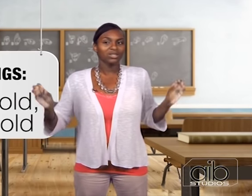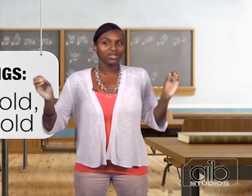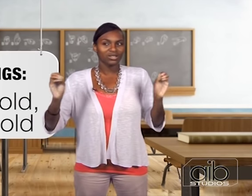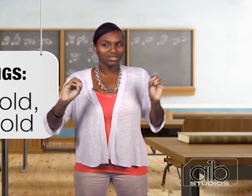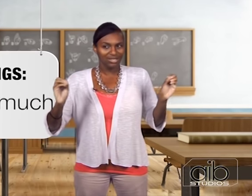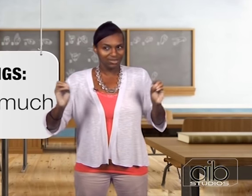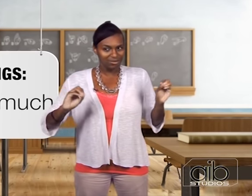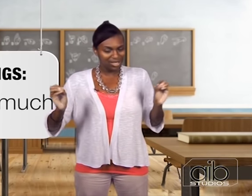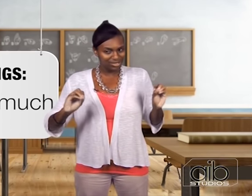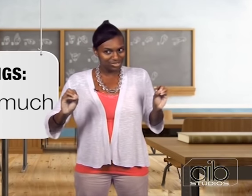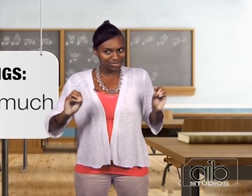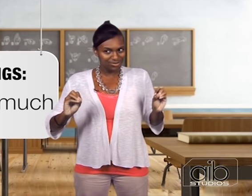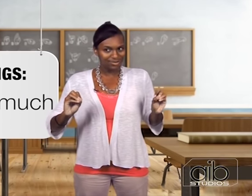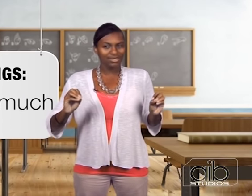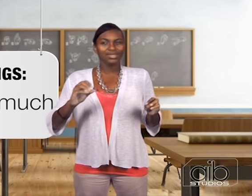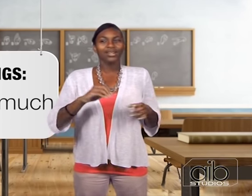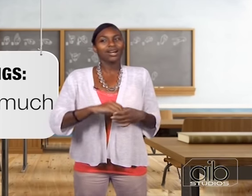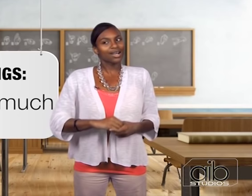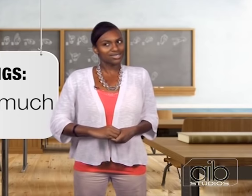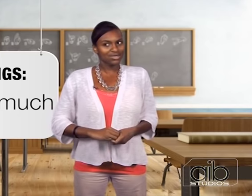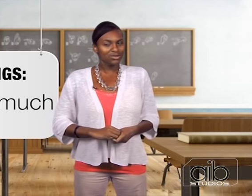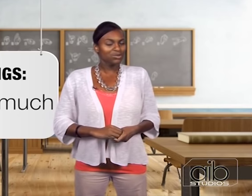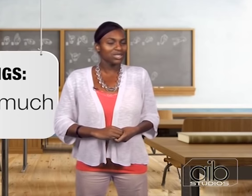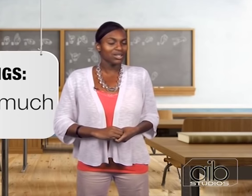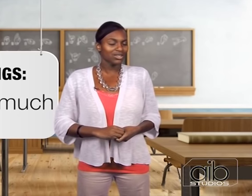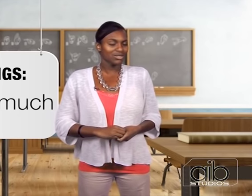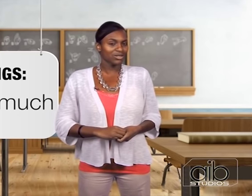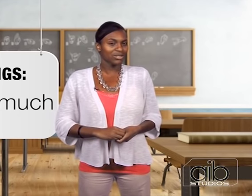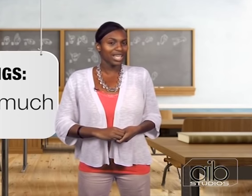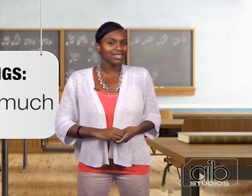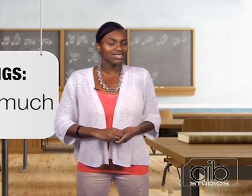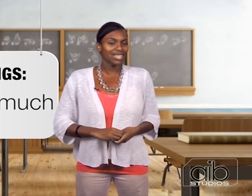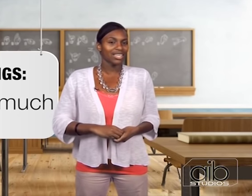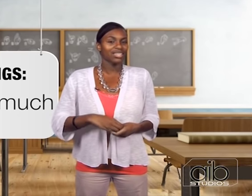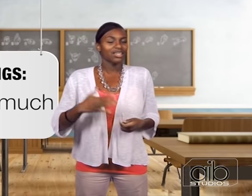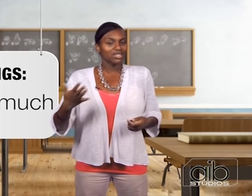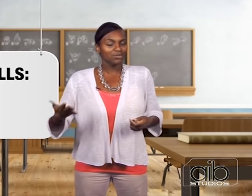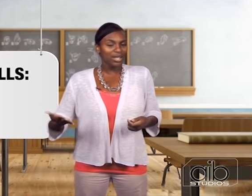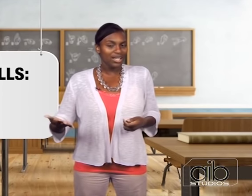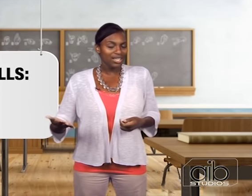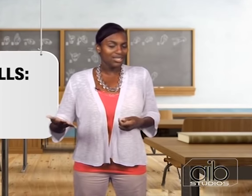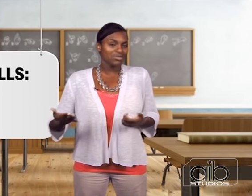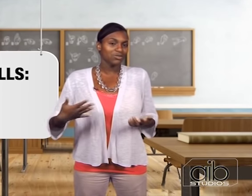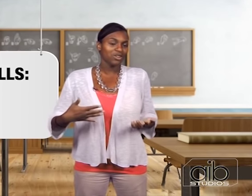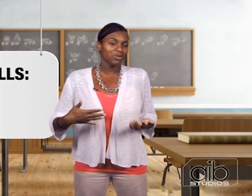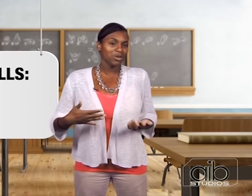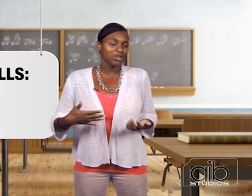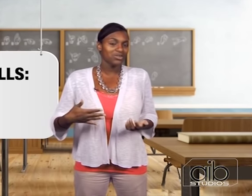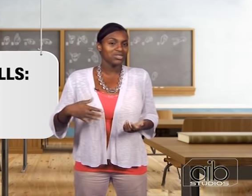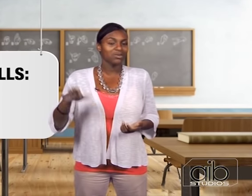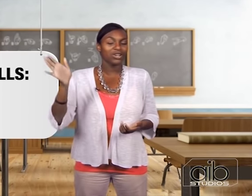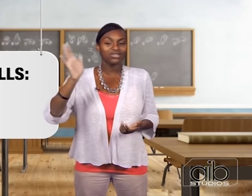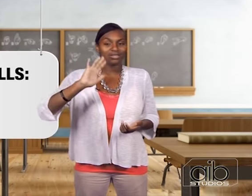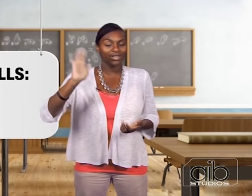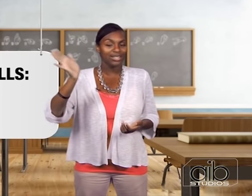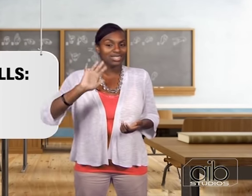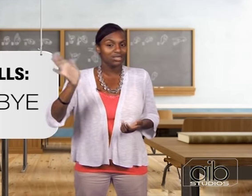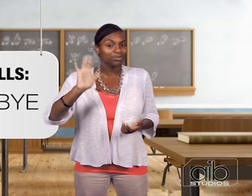learned nothing much. Also, we also learned how to say goodbyes or farewells, so we also learned how to say